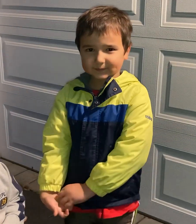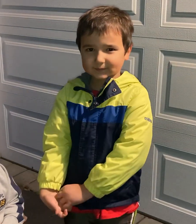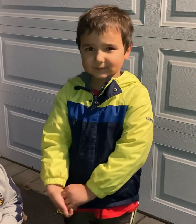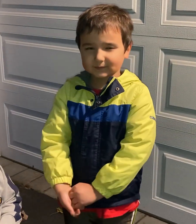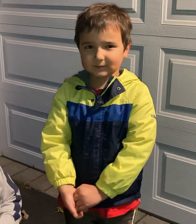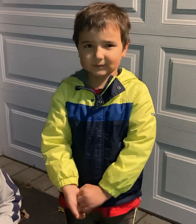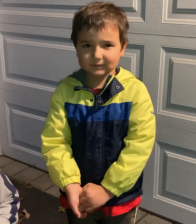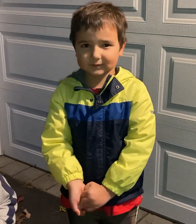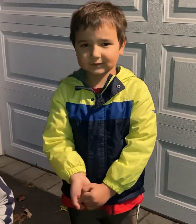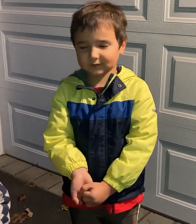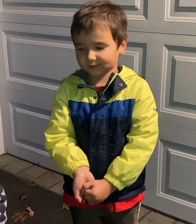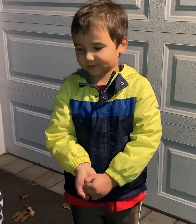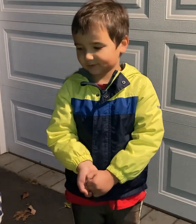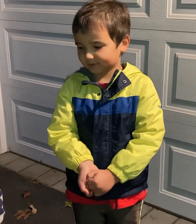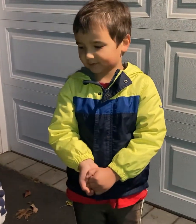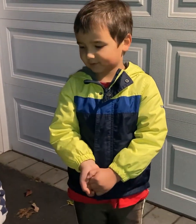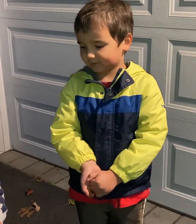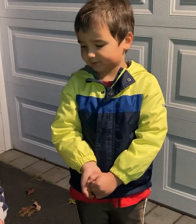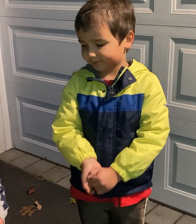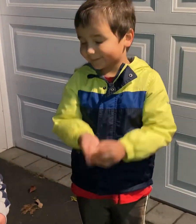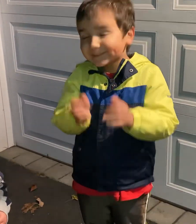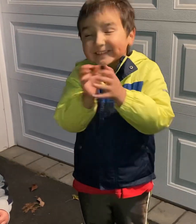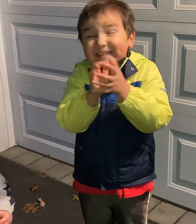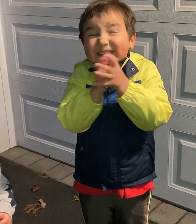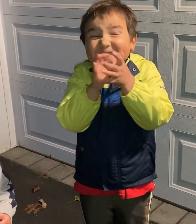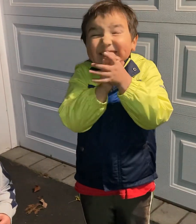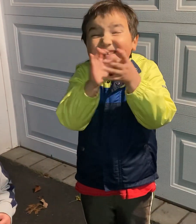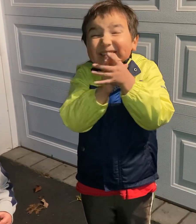Clap for your brothers. Yay!